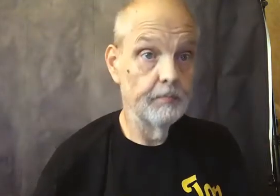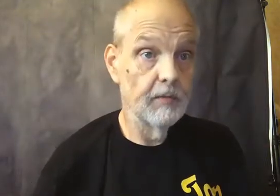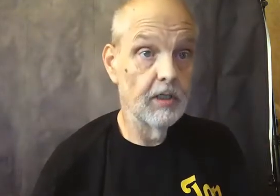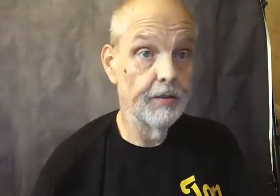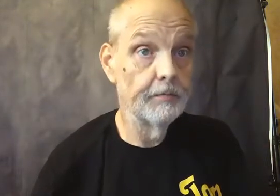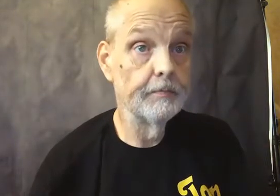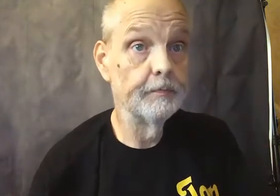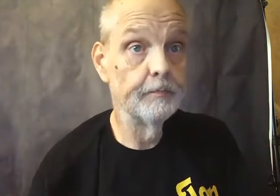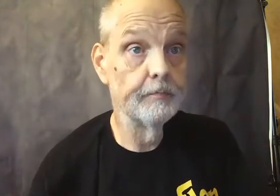Yeah.